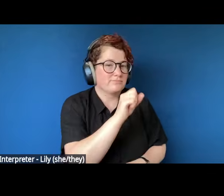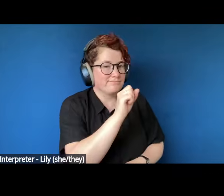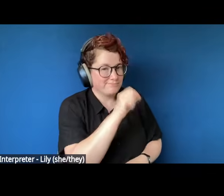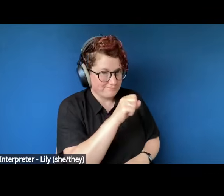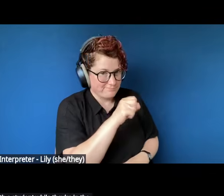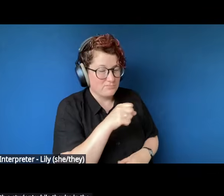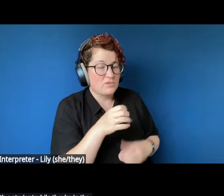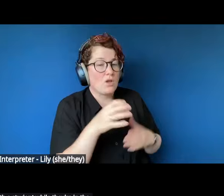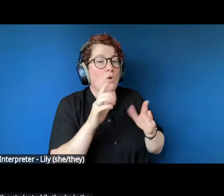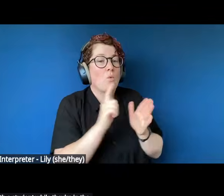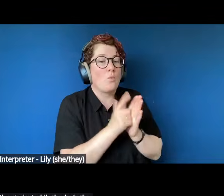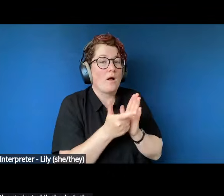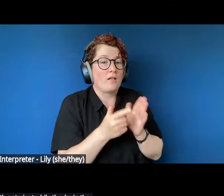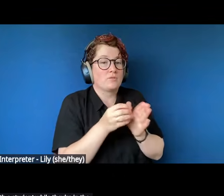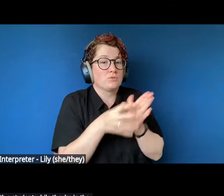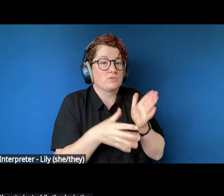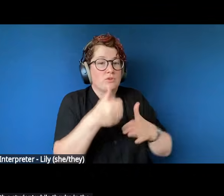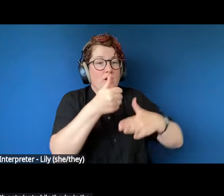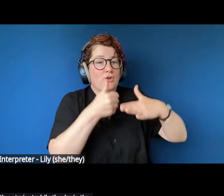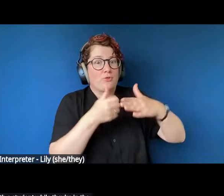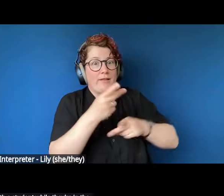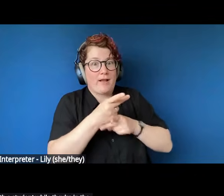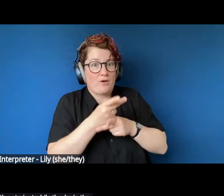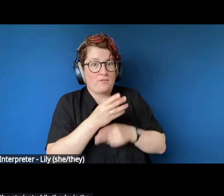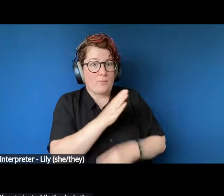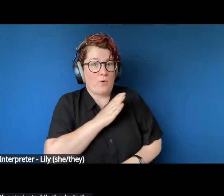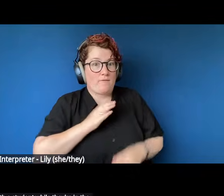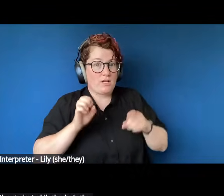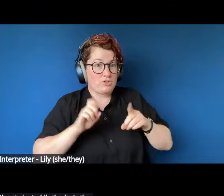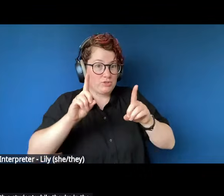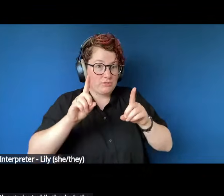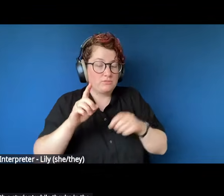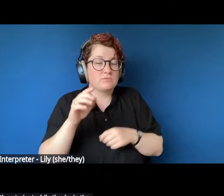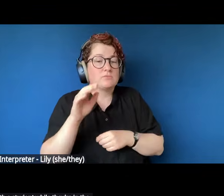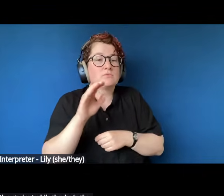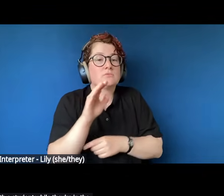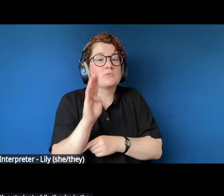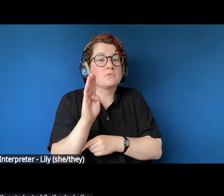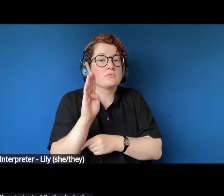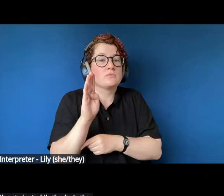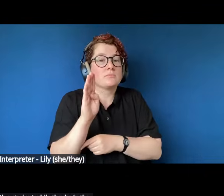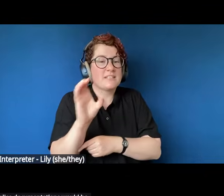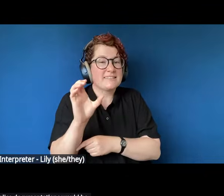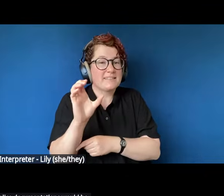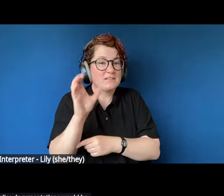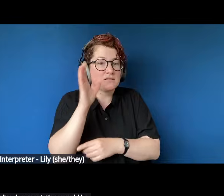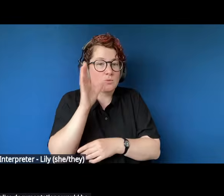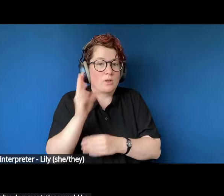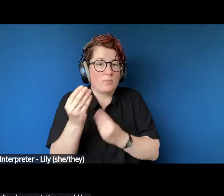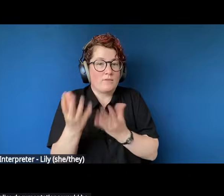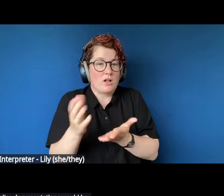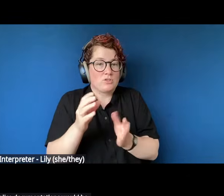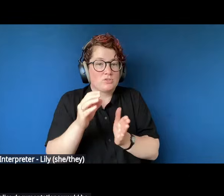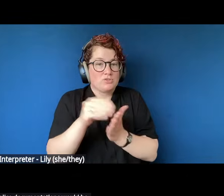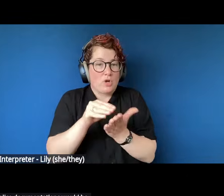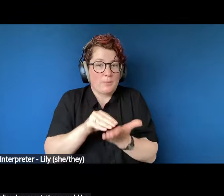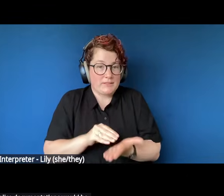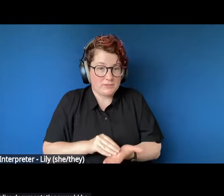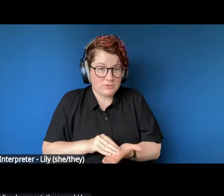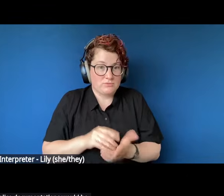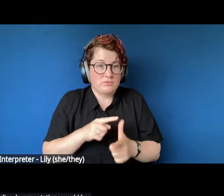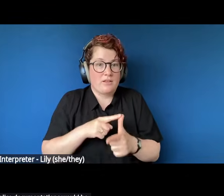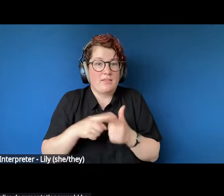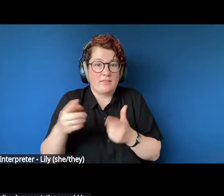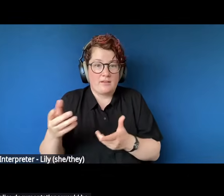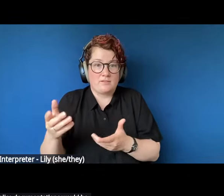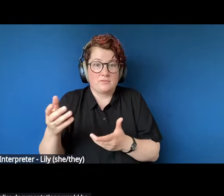Board of Education and the police, basic documentation would be produced. That documentation came to the board in the form of a